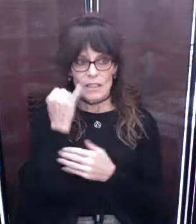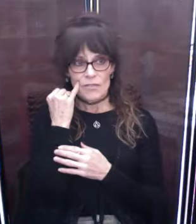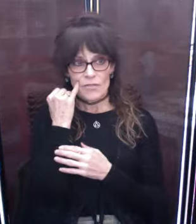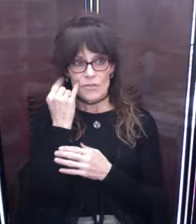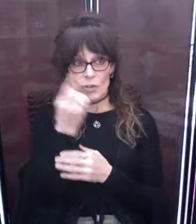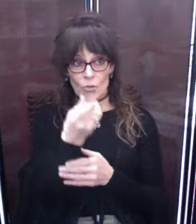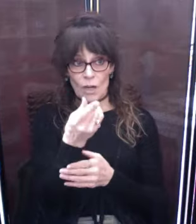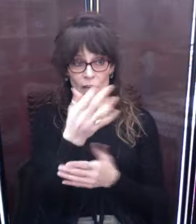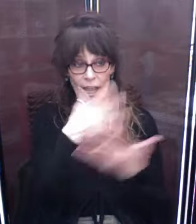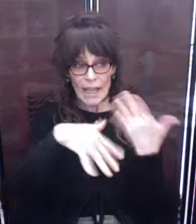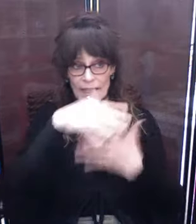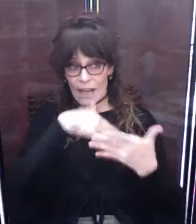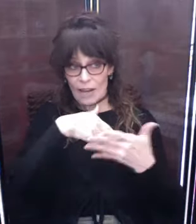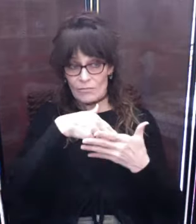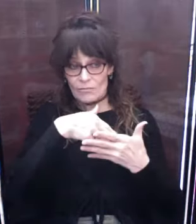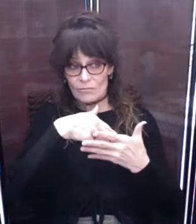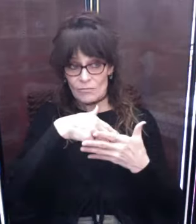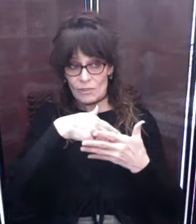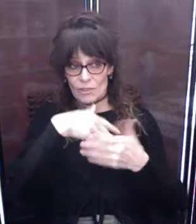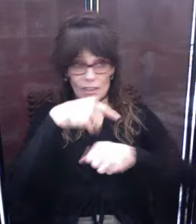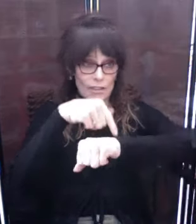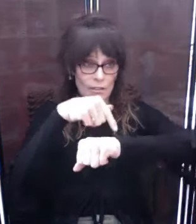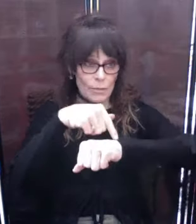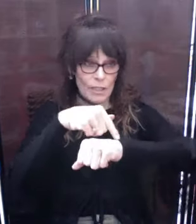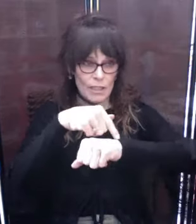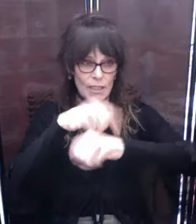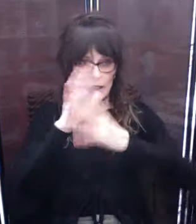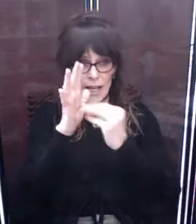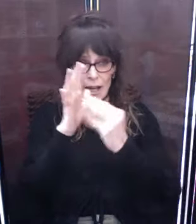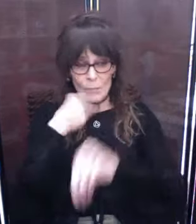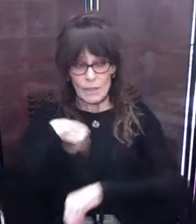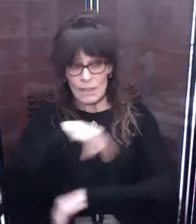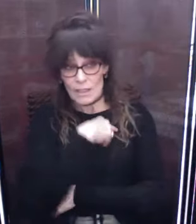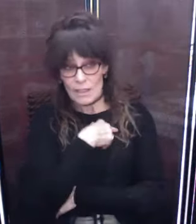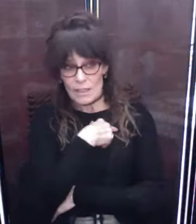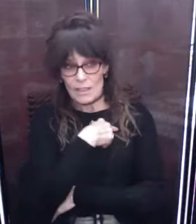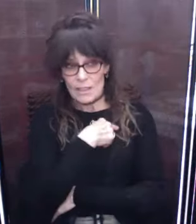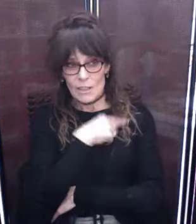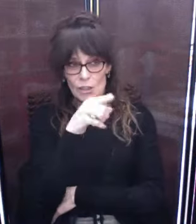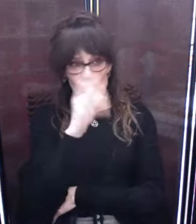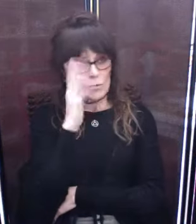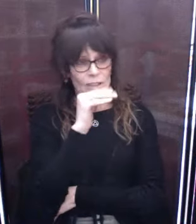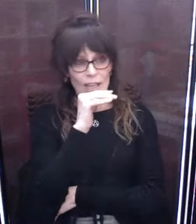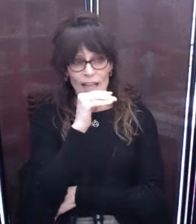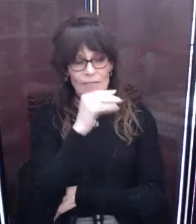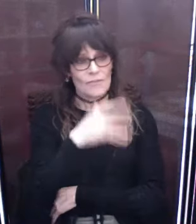with them for a little bit and do the things that they did, that I would never have to feel this way again.